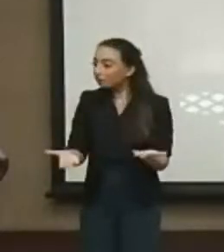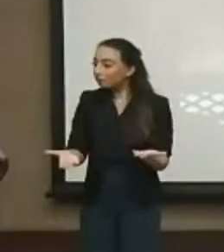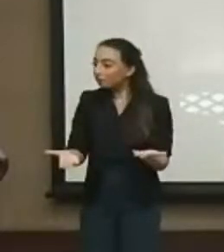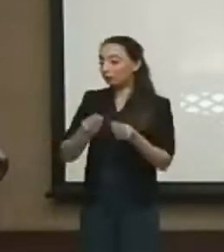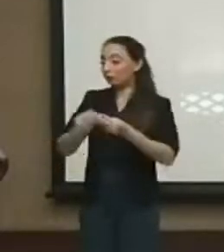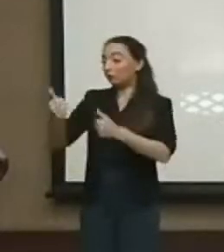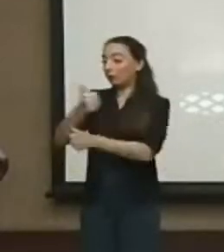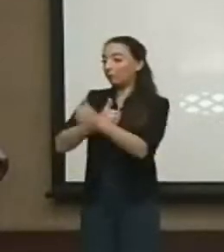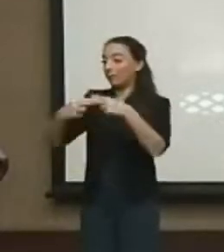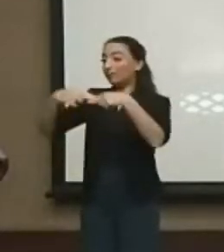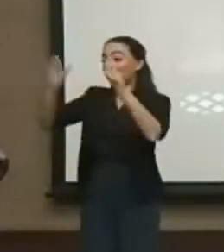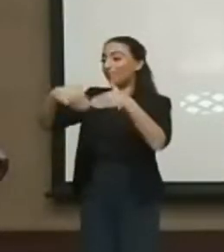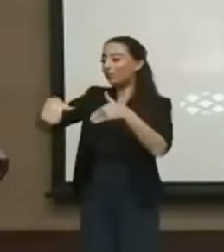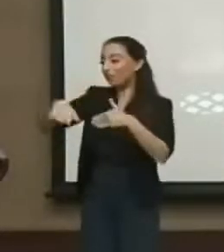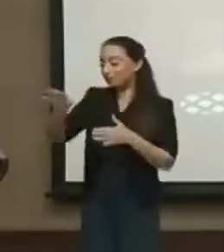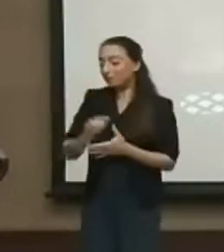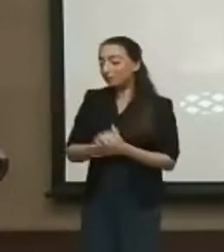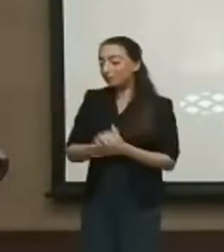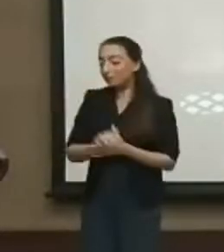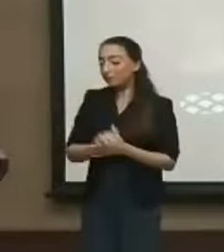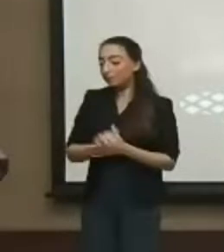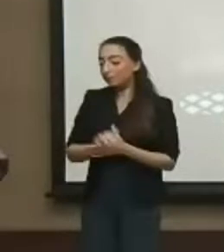We need